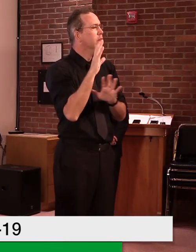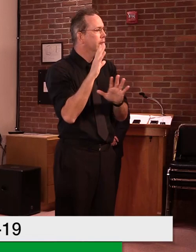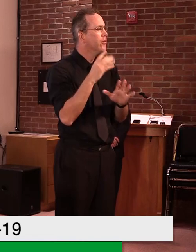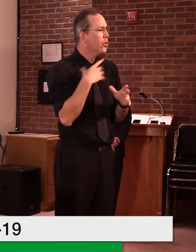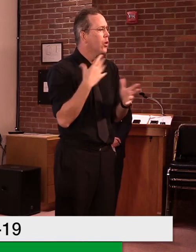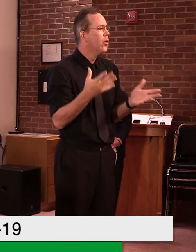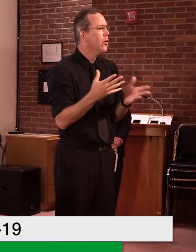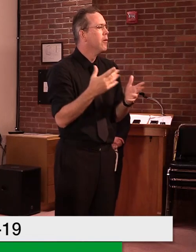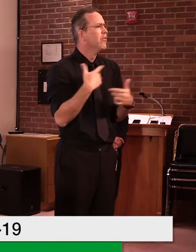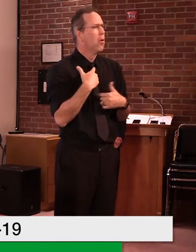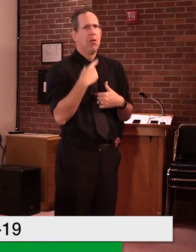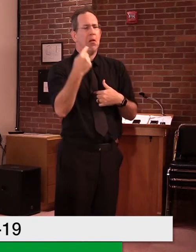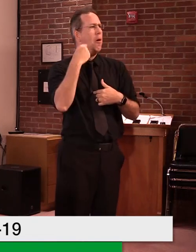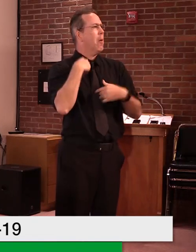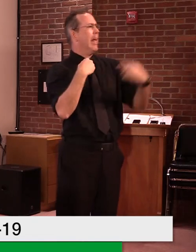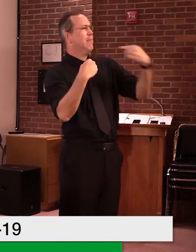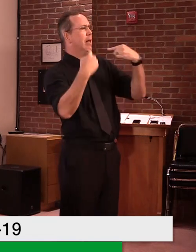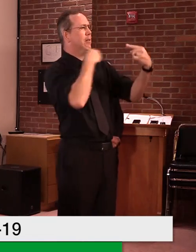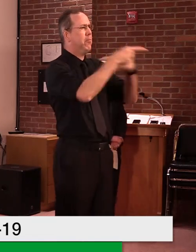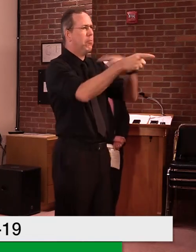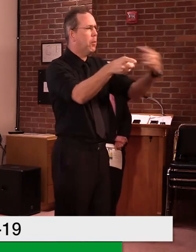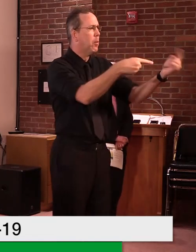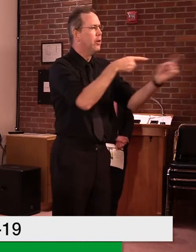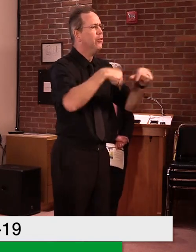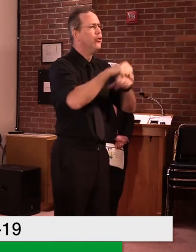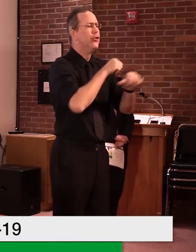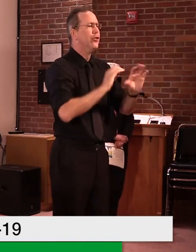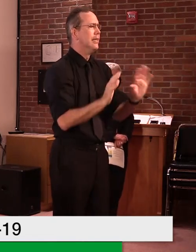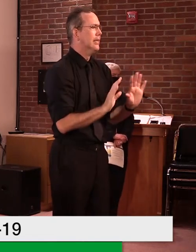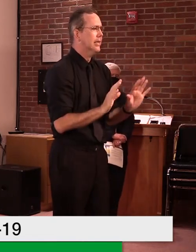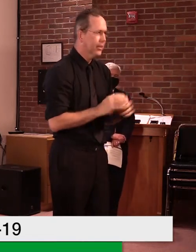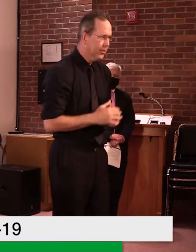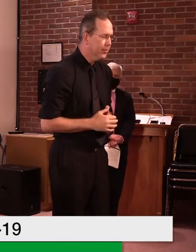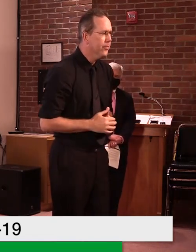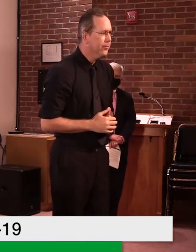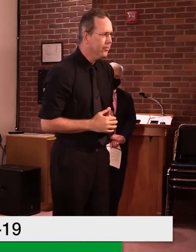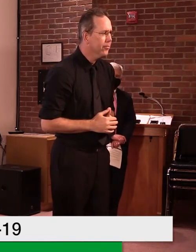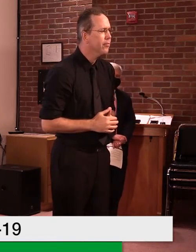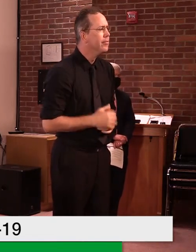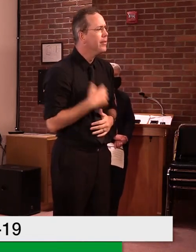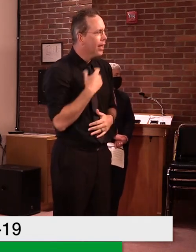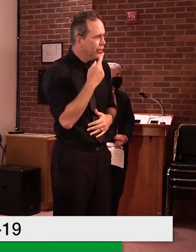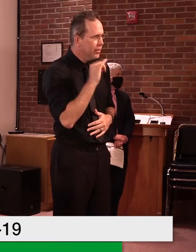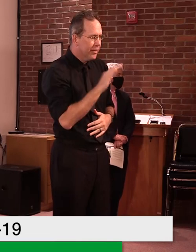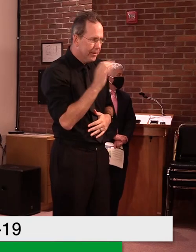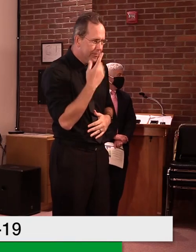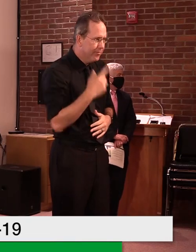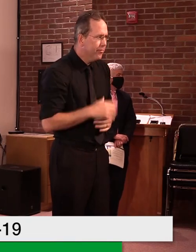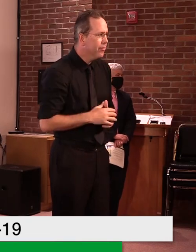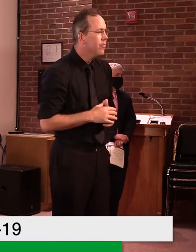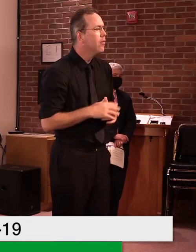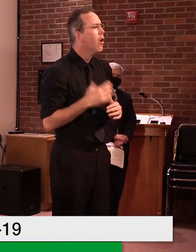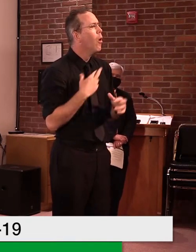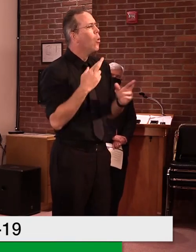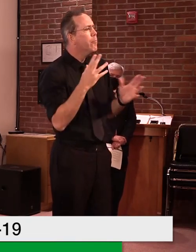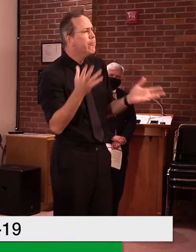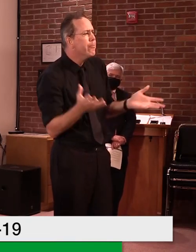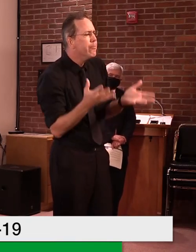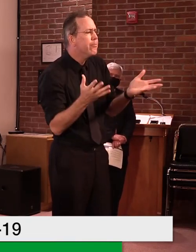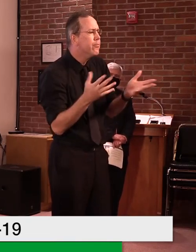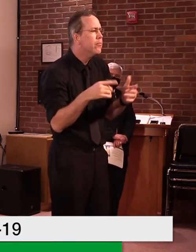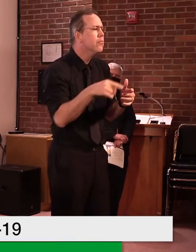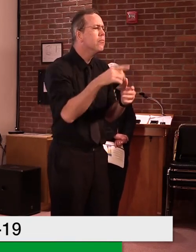on my shoulders and we get better compliance and we get through this quicker, I'll take that responsibility. But it did have an effect on